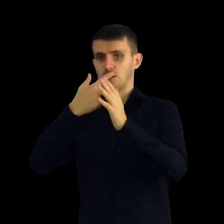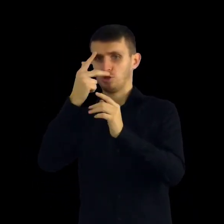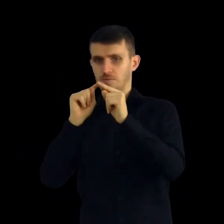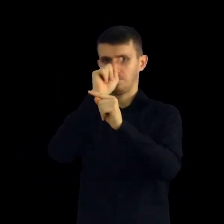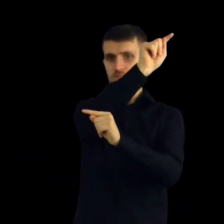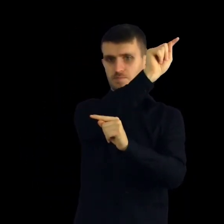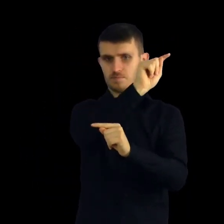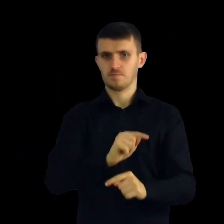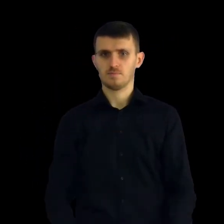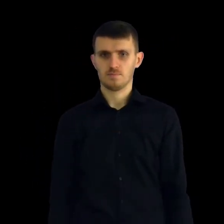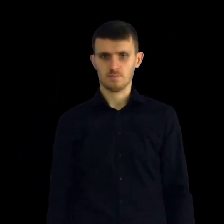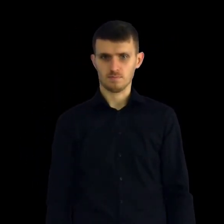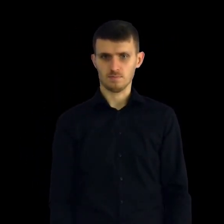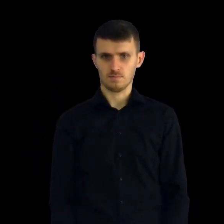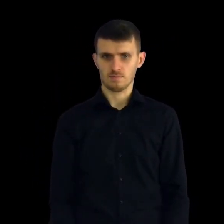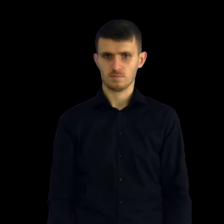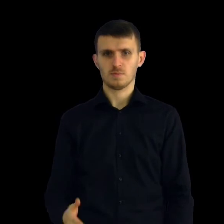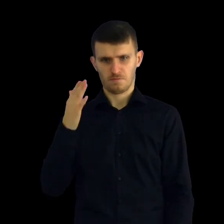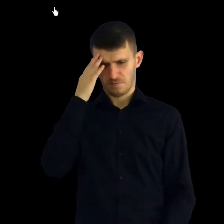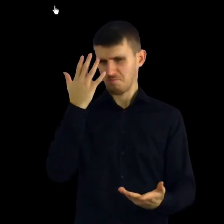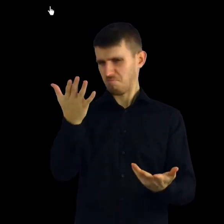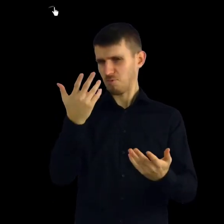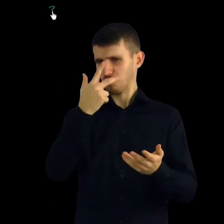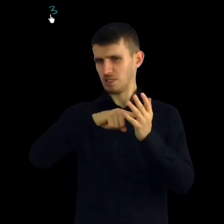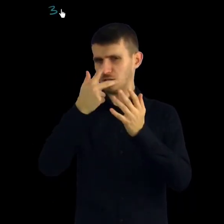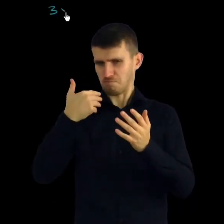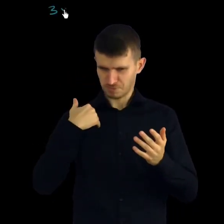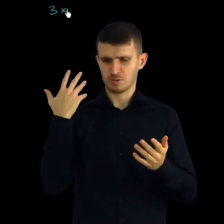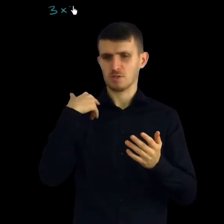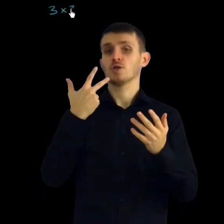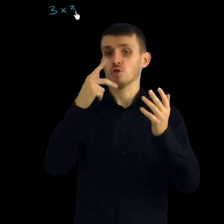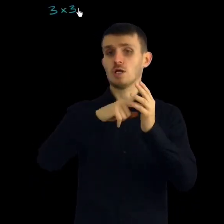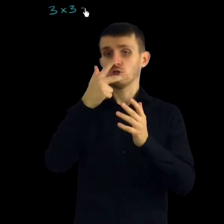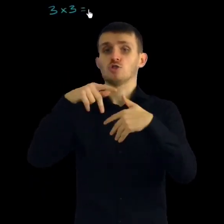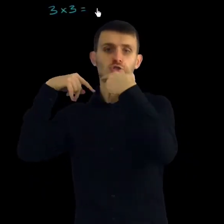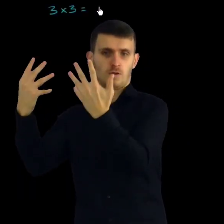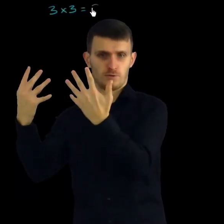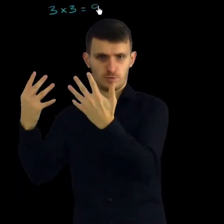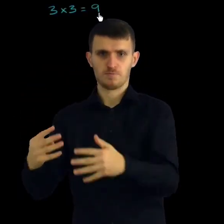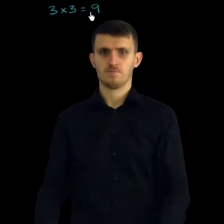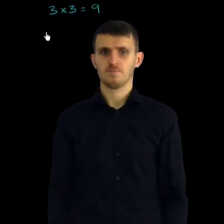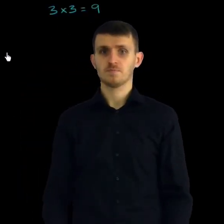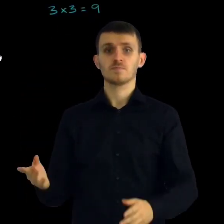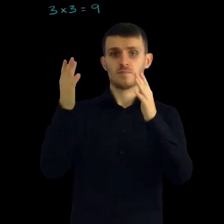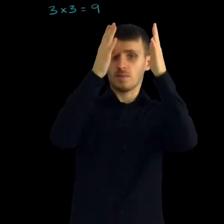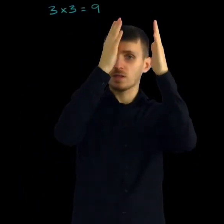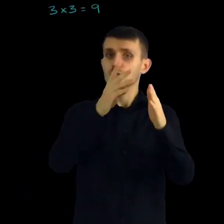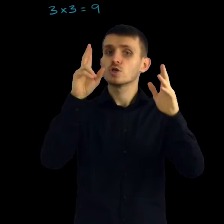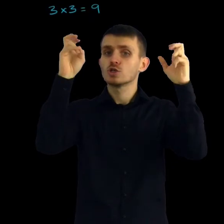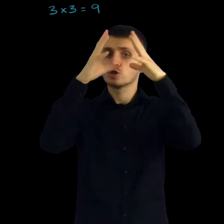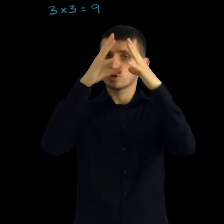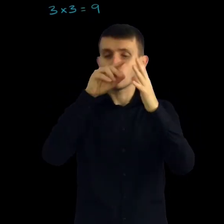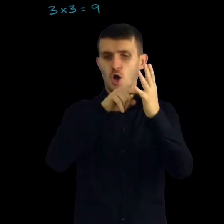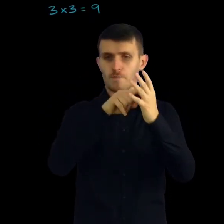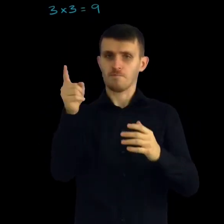what 3 times 3 is. Well, once again, we know that 3 times 3 is 9. And since